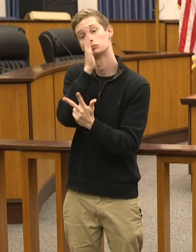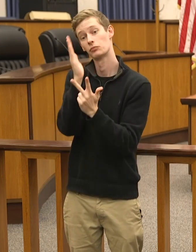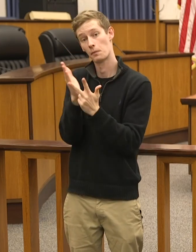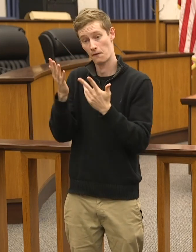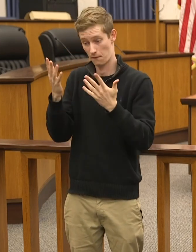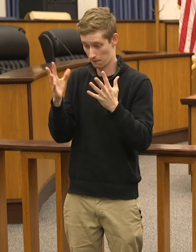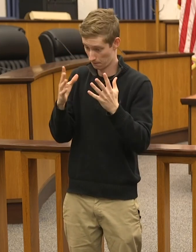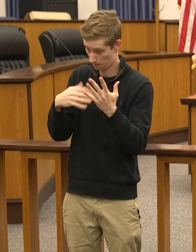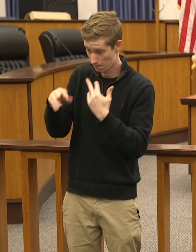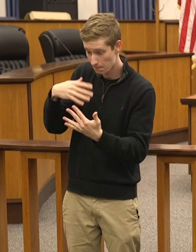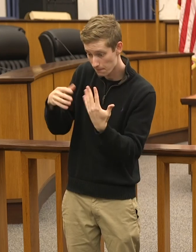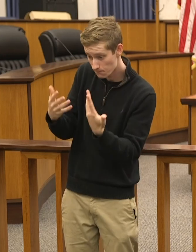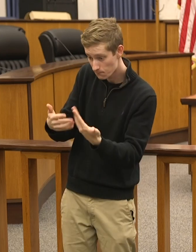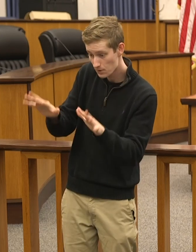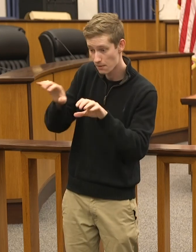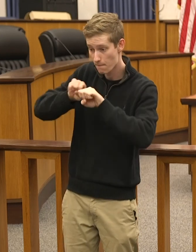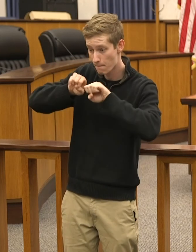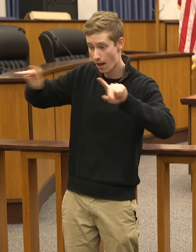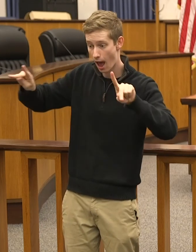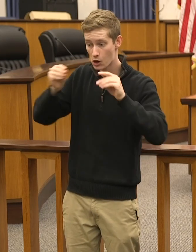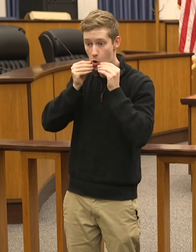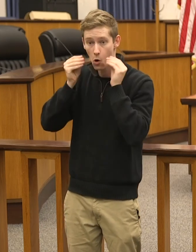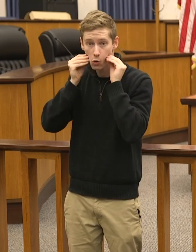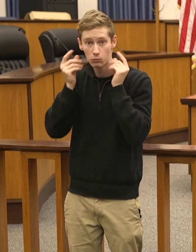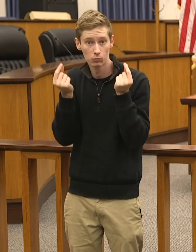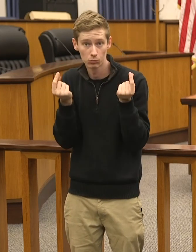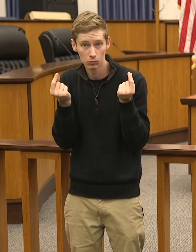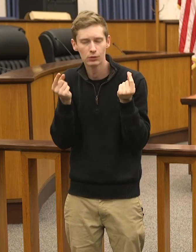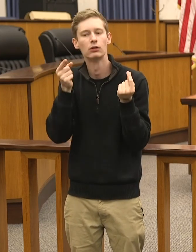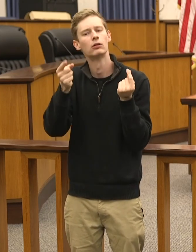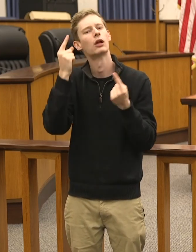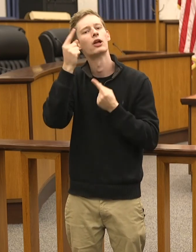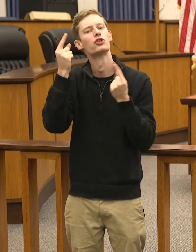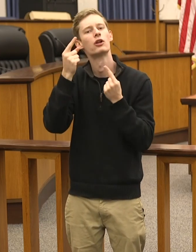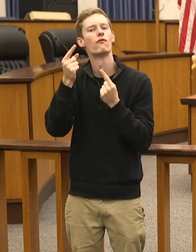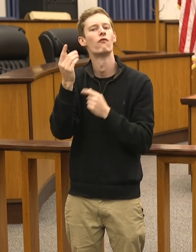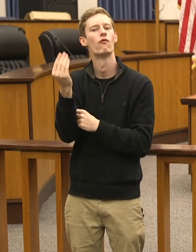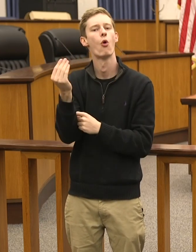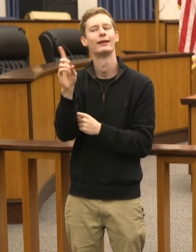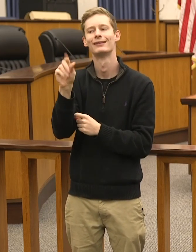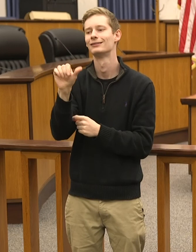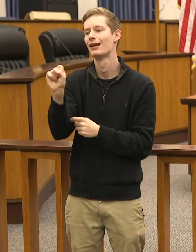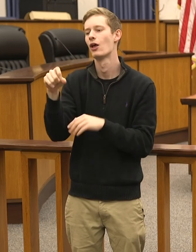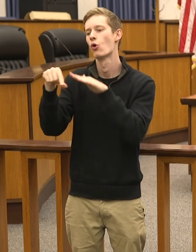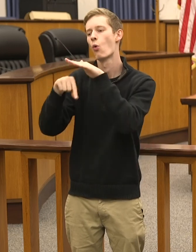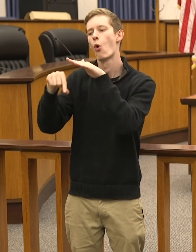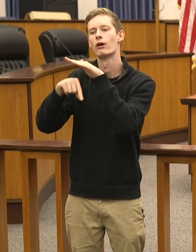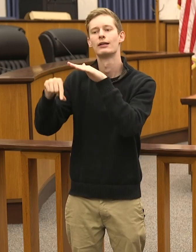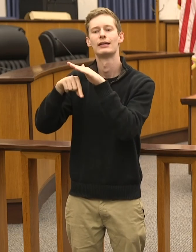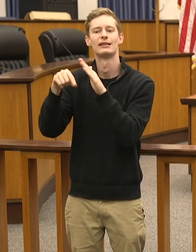back to home, wherever that is, consider again a 14-day quarantine quarantine period to monitor yourself for